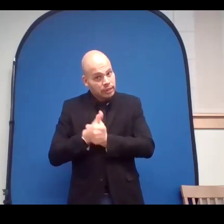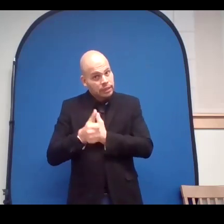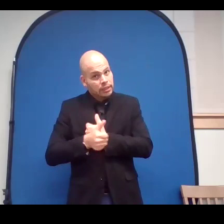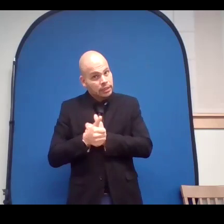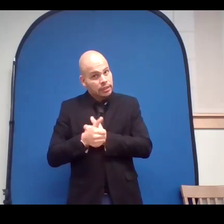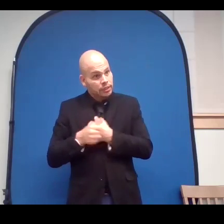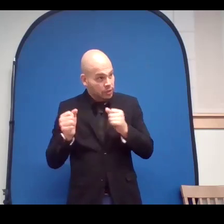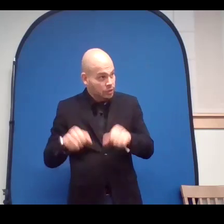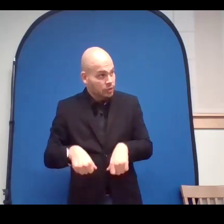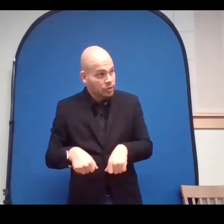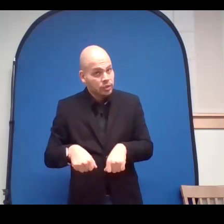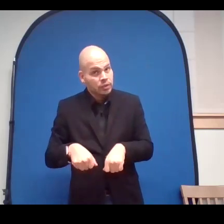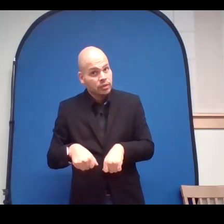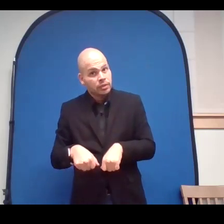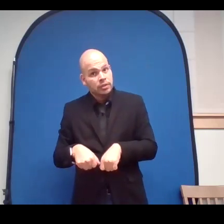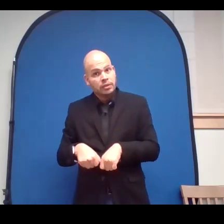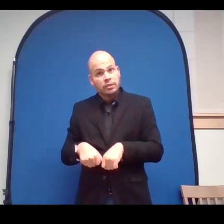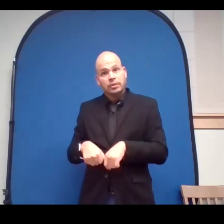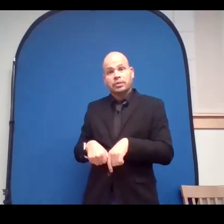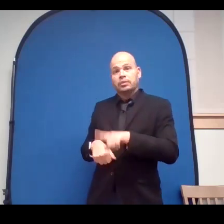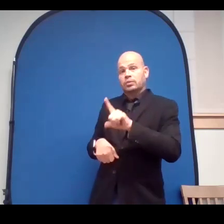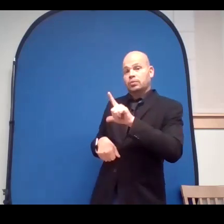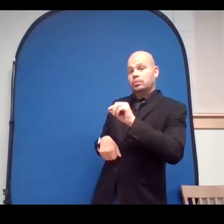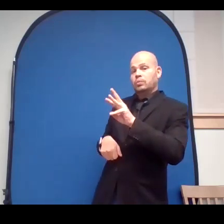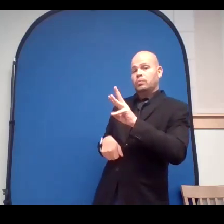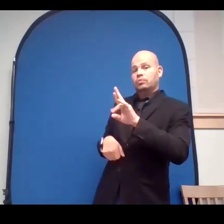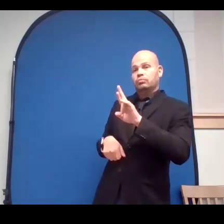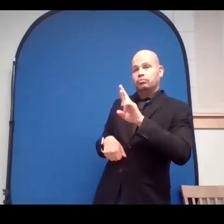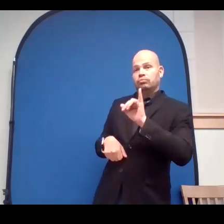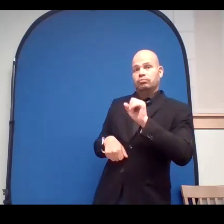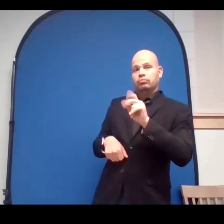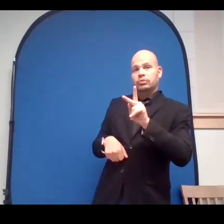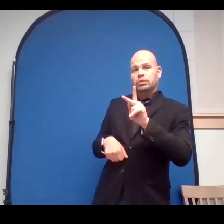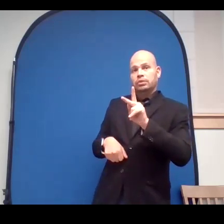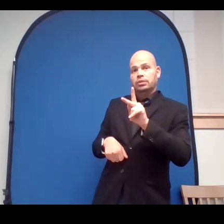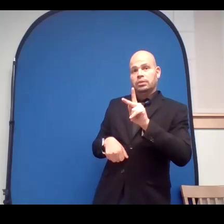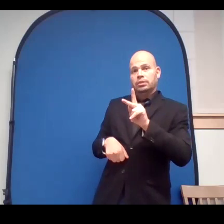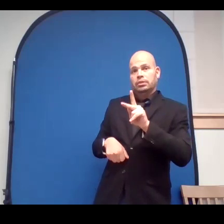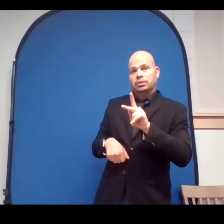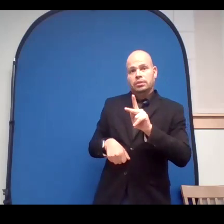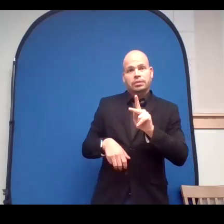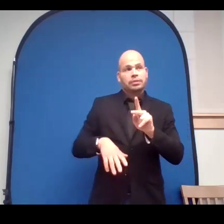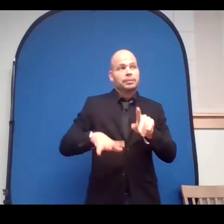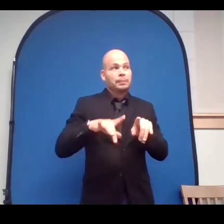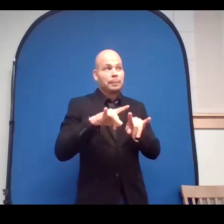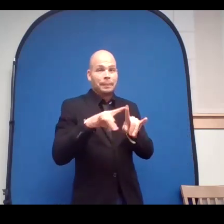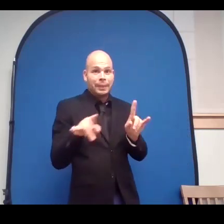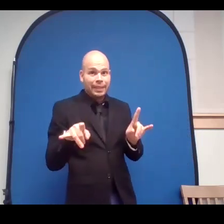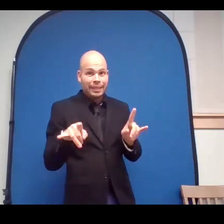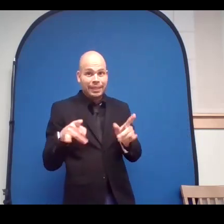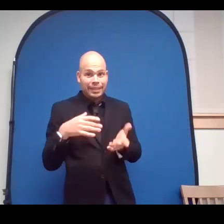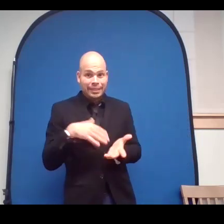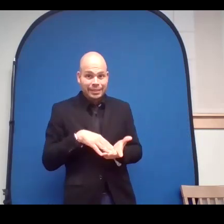Yes, a low risk, yes, sir. But enough of a risk that you had him sent